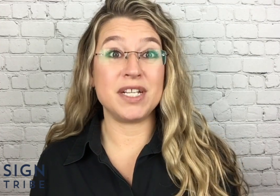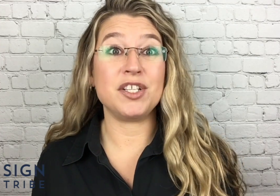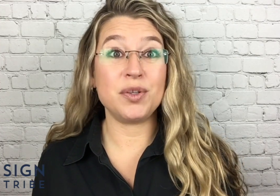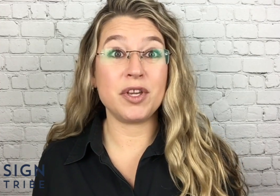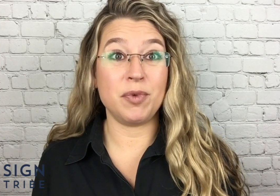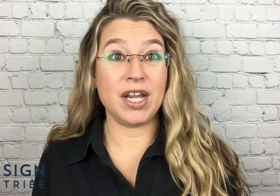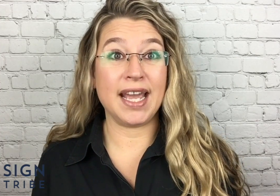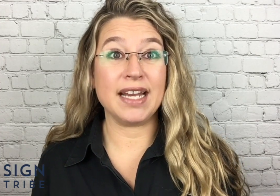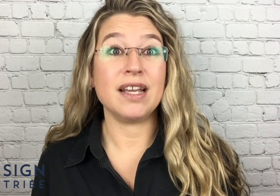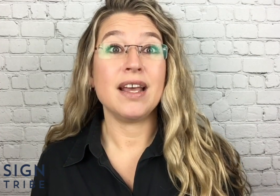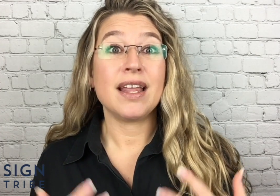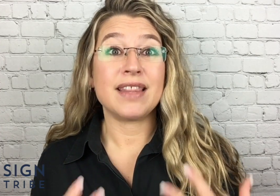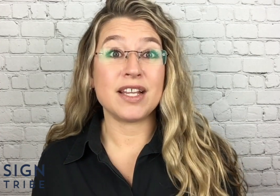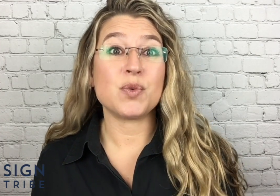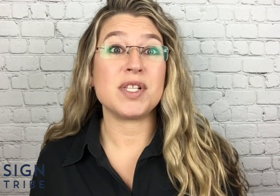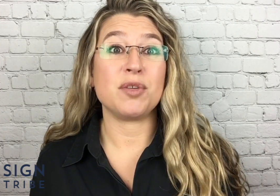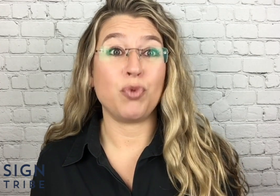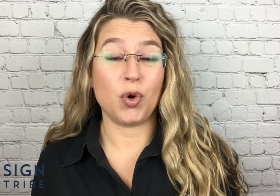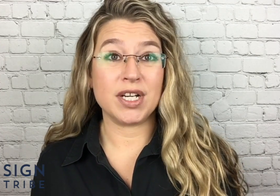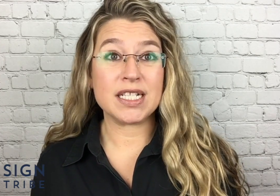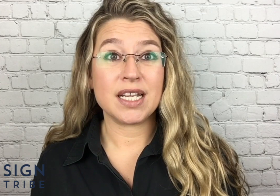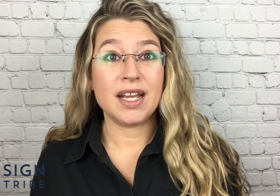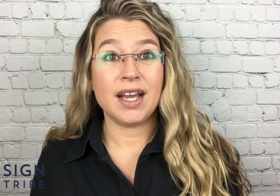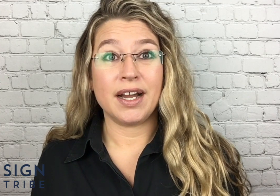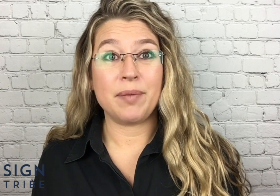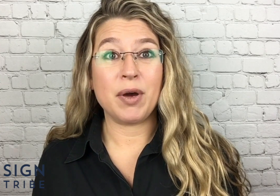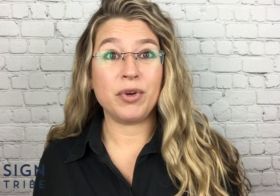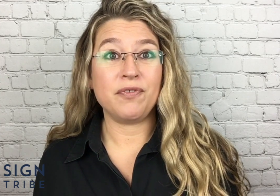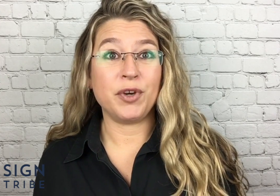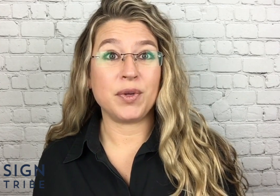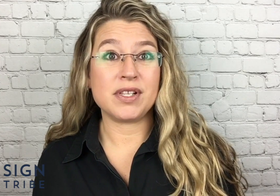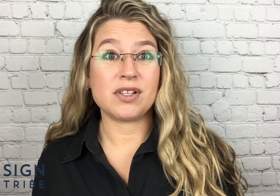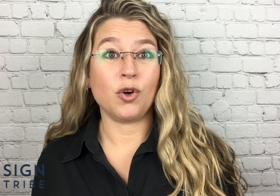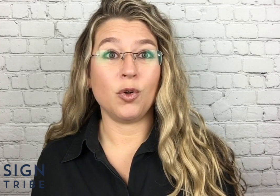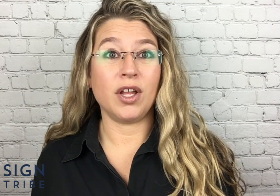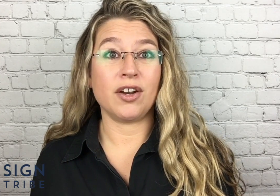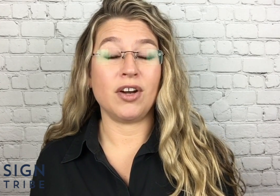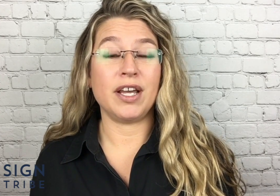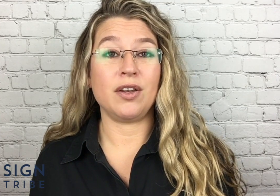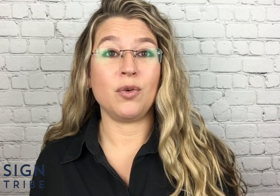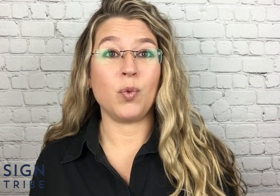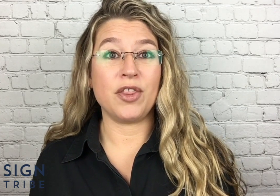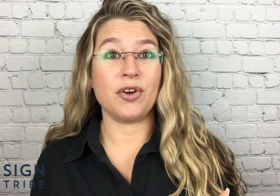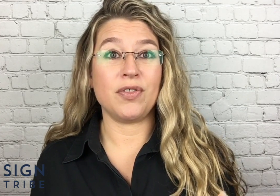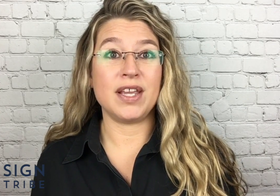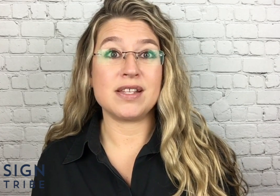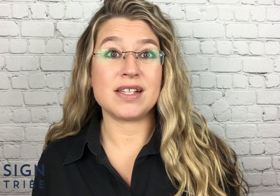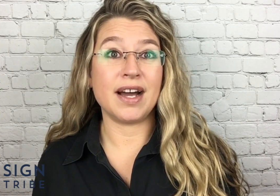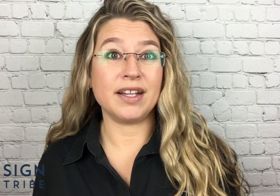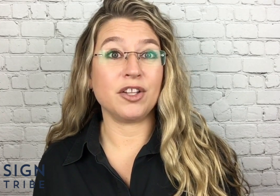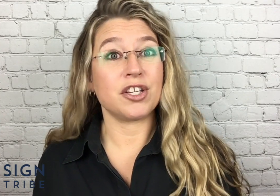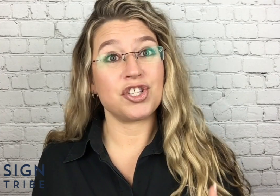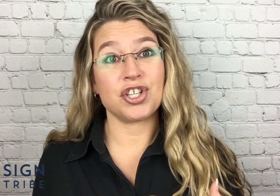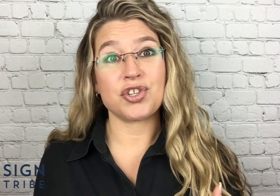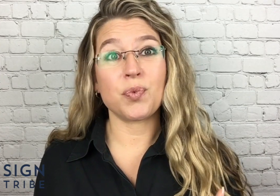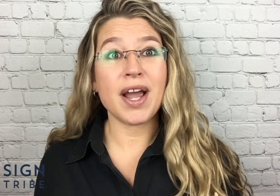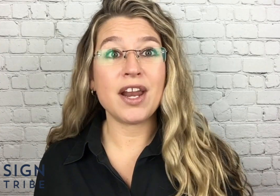to communicate, that's what's important. I wouldn't focus a whole lot on whether the sign looks just right or if